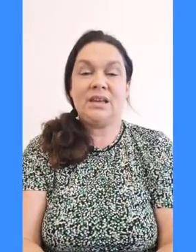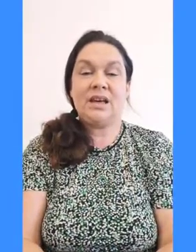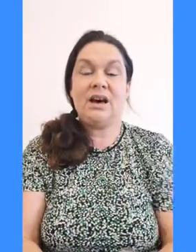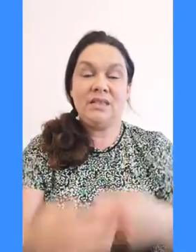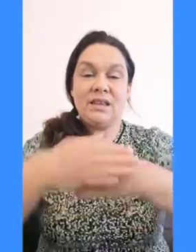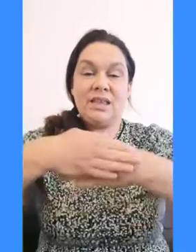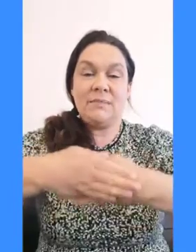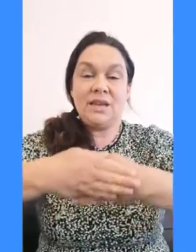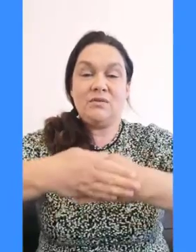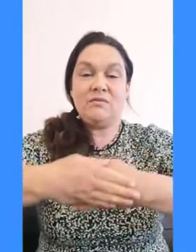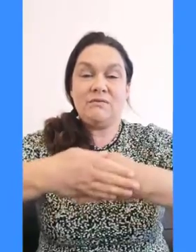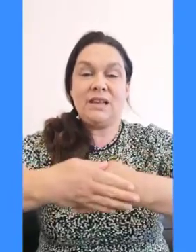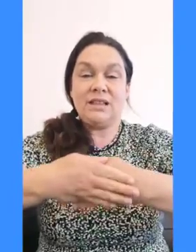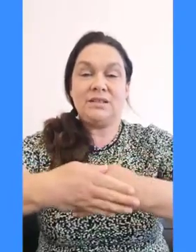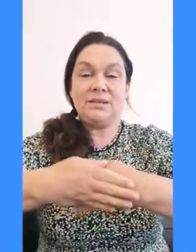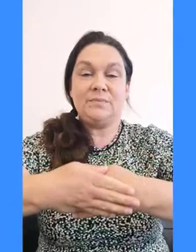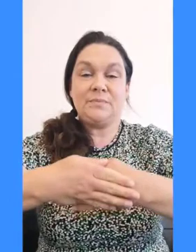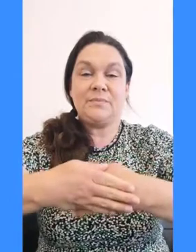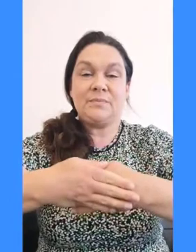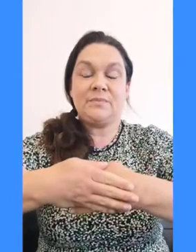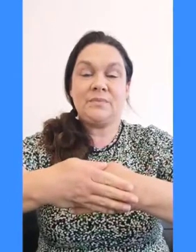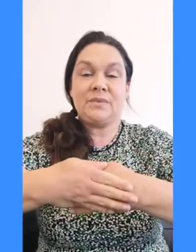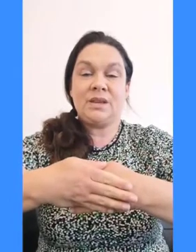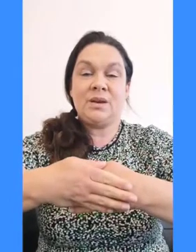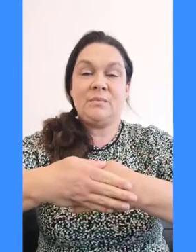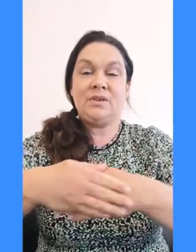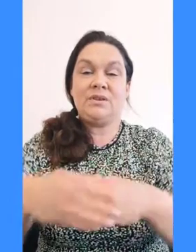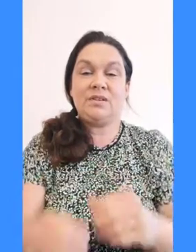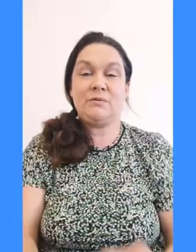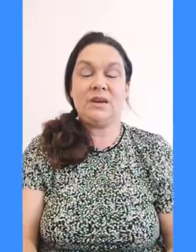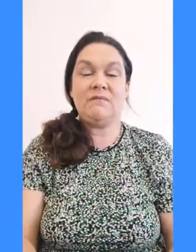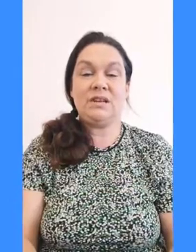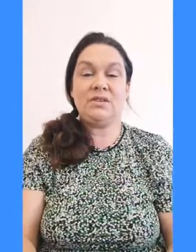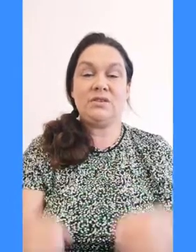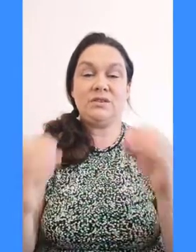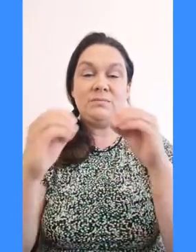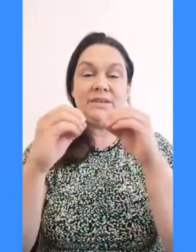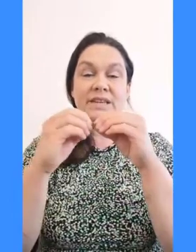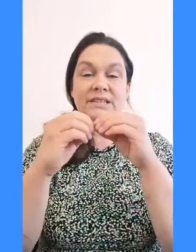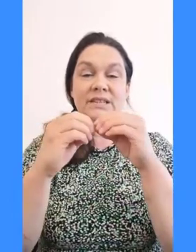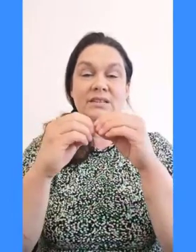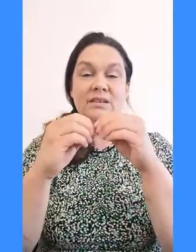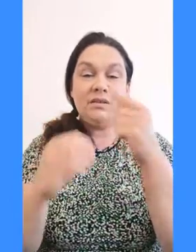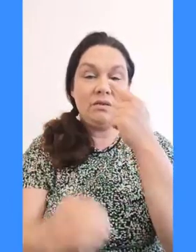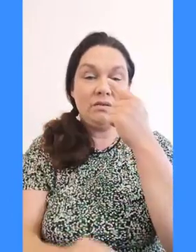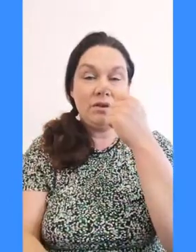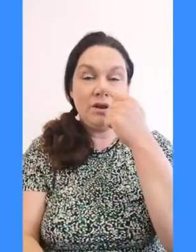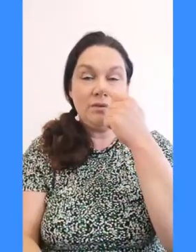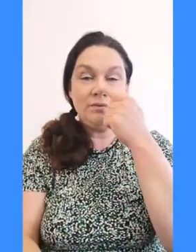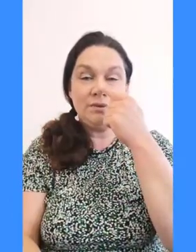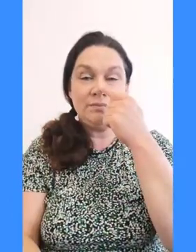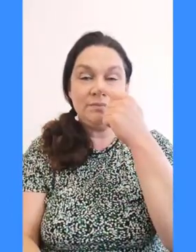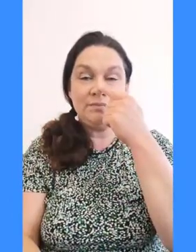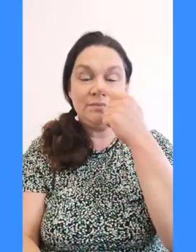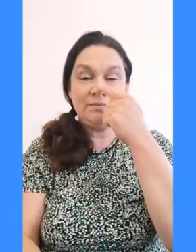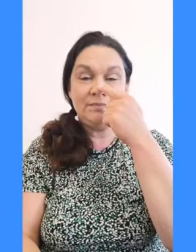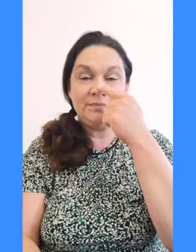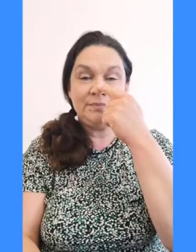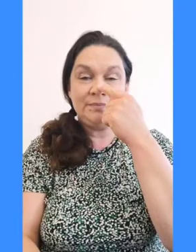I think they made good friends because they were giving each other some kisses on the nose.